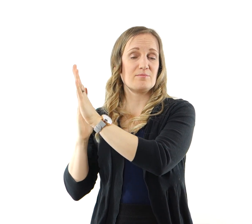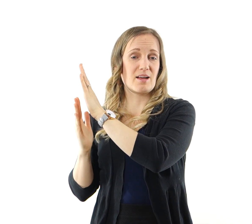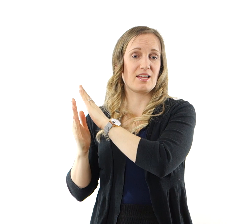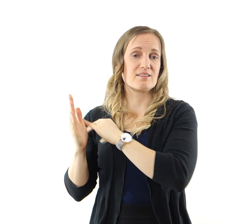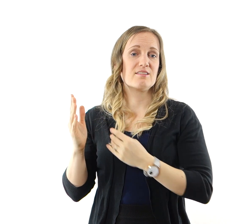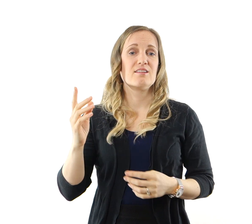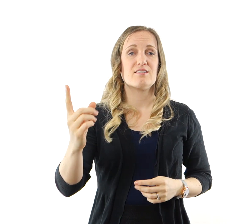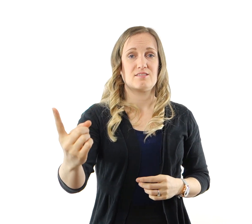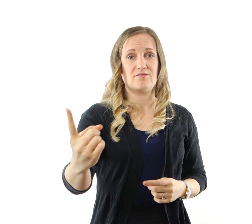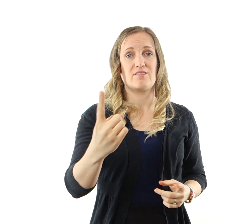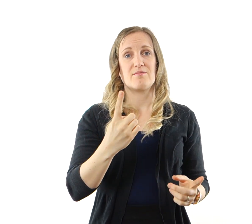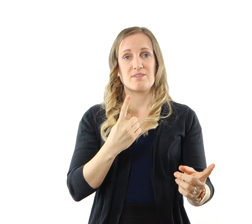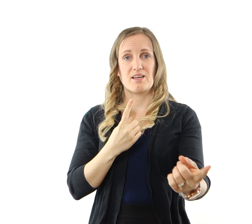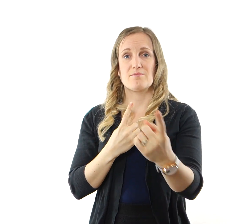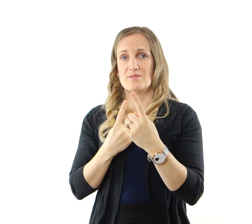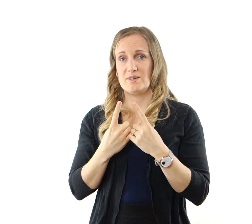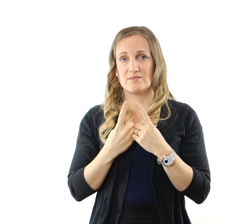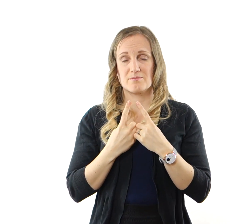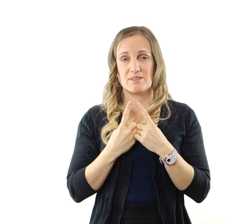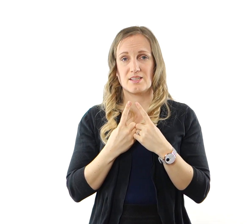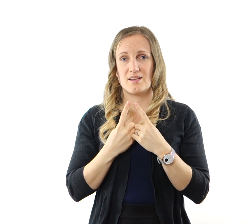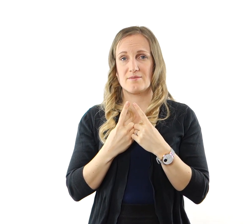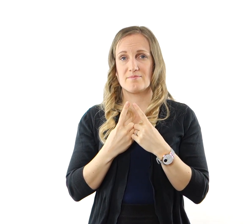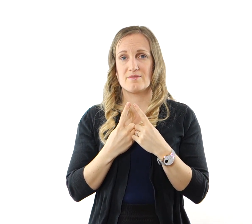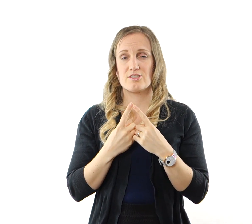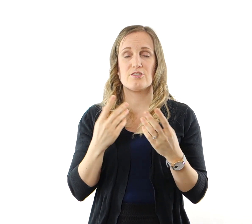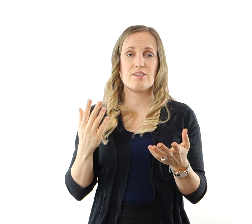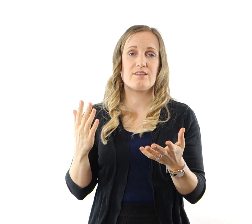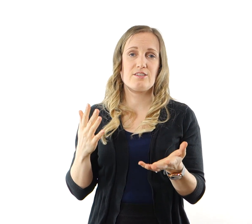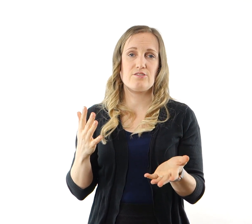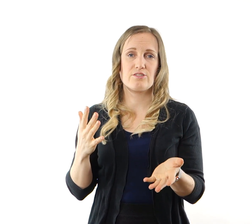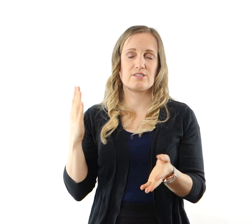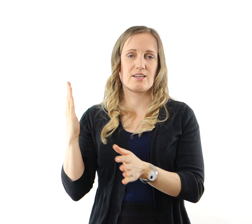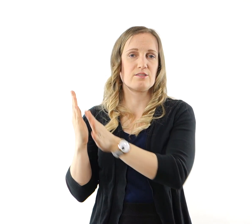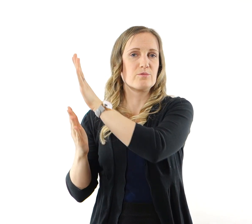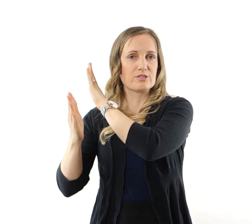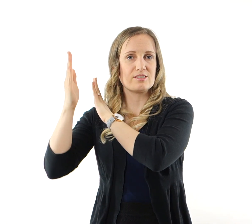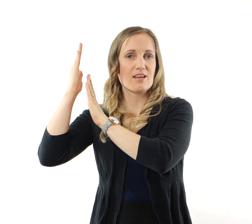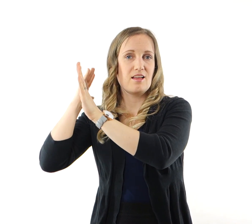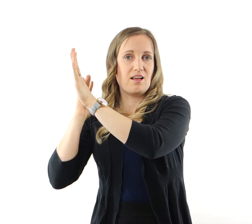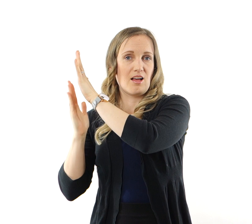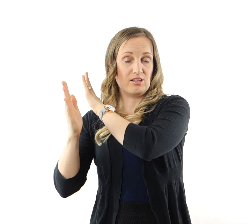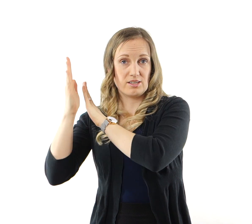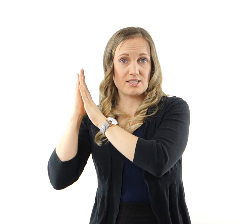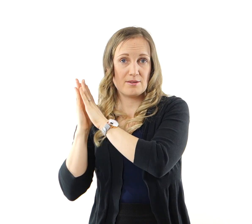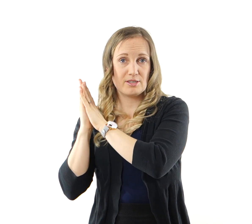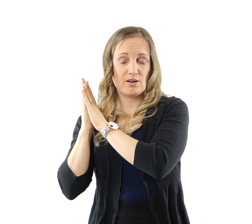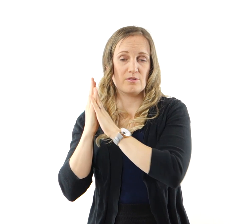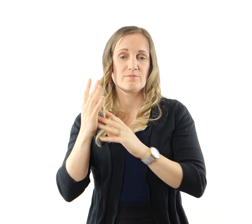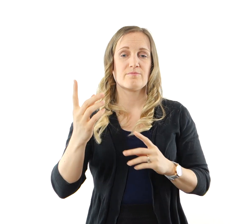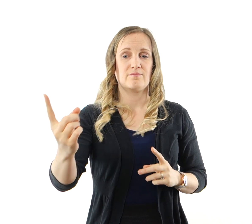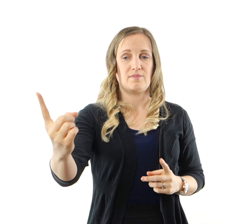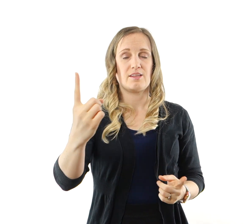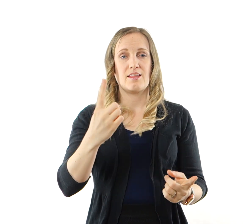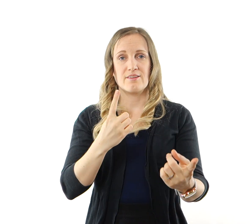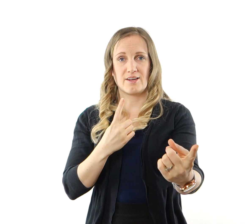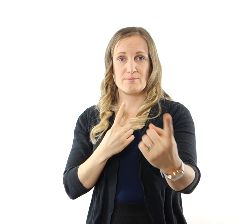by, suffer them to come to me or something like that. So then you're signing the words a long time ago and they're coming to